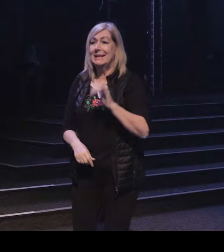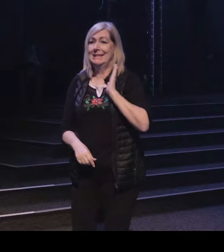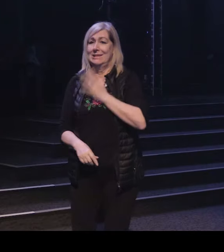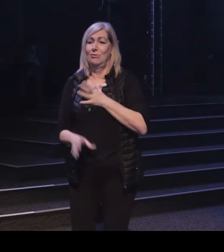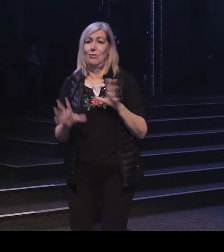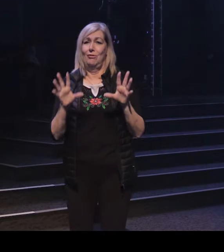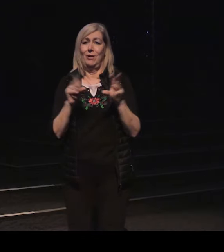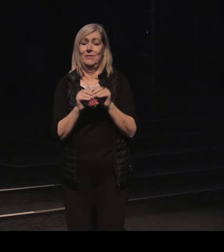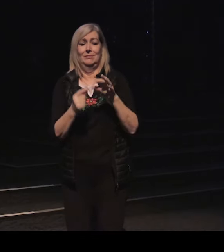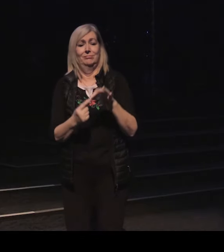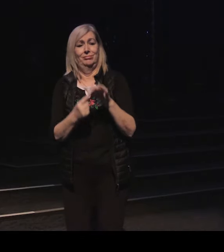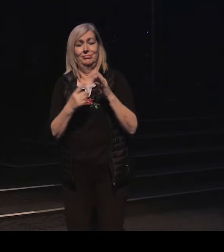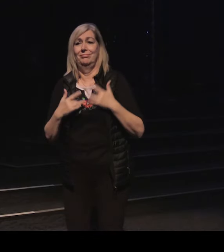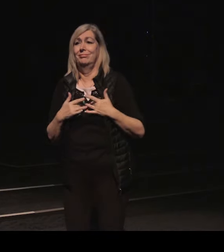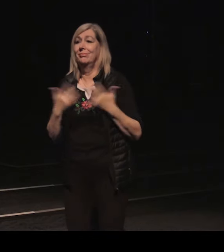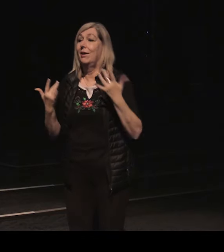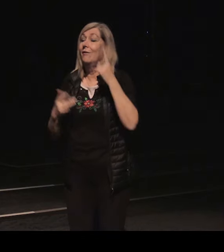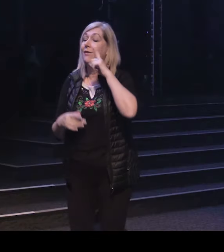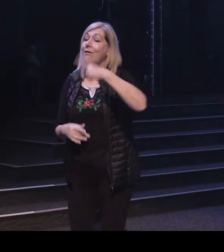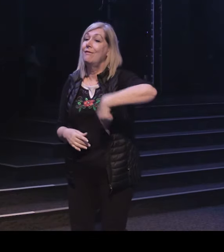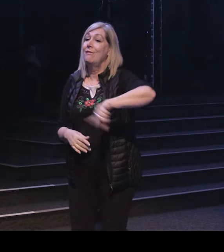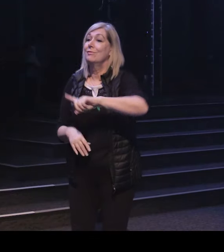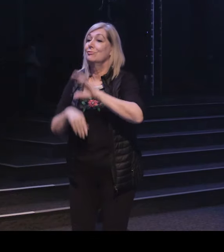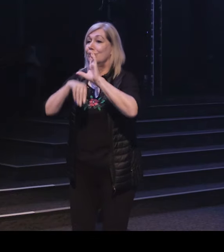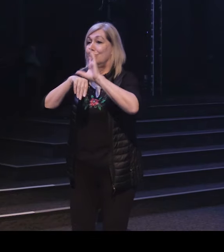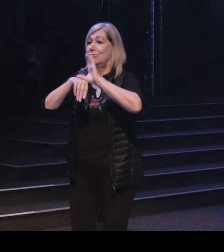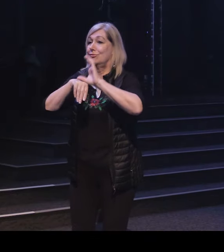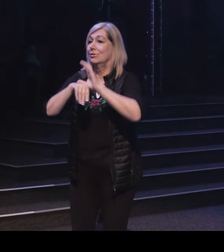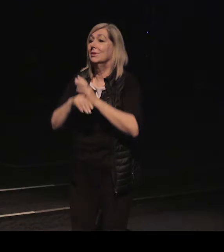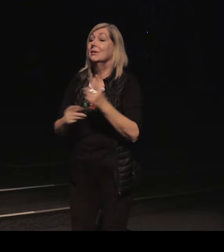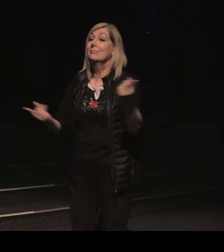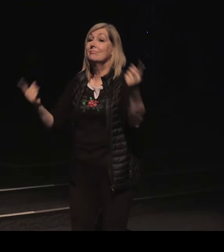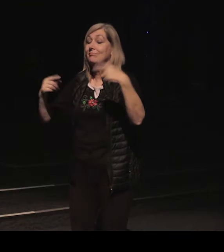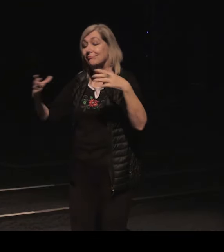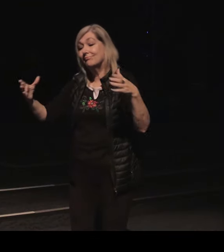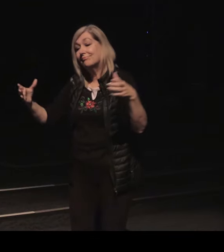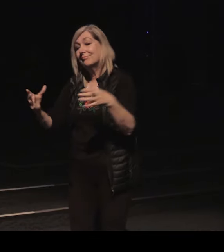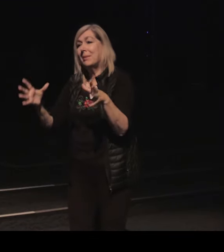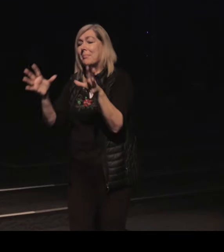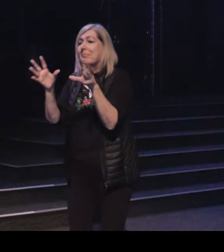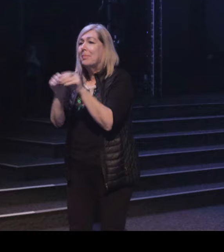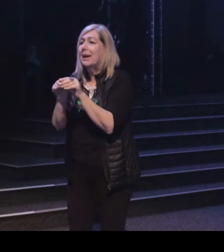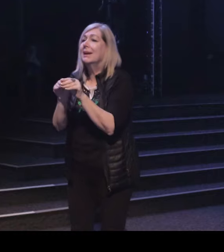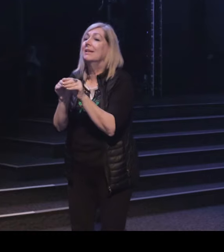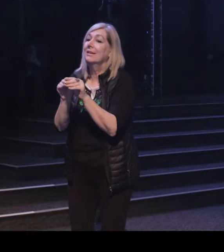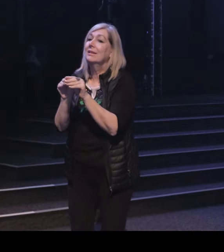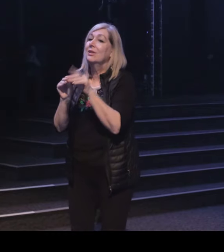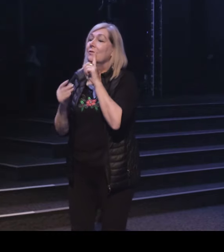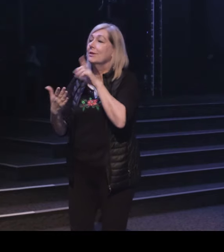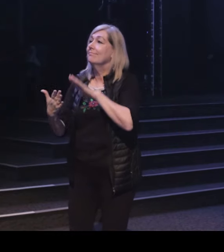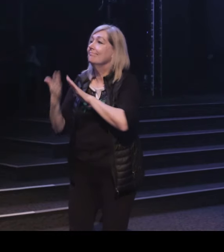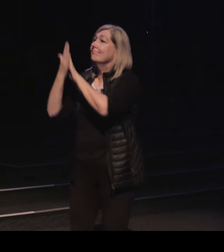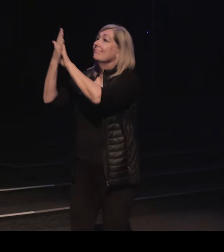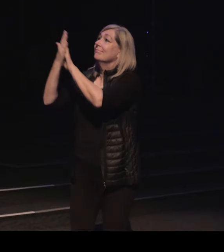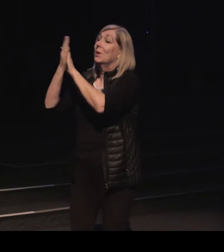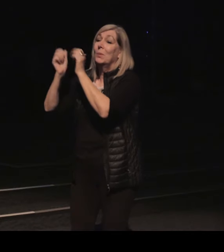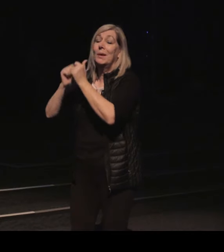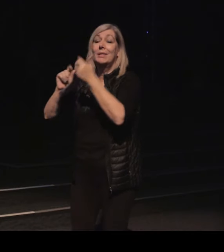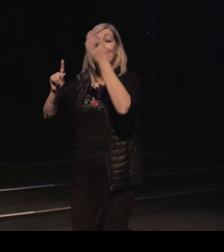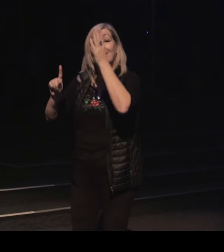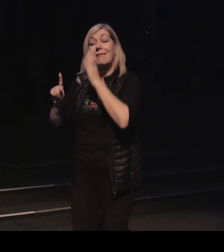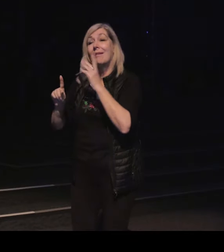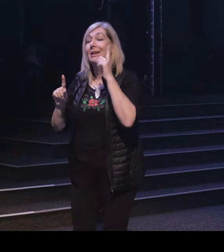This is for us as a church to come together to be in the presence of God, to hear these anointed